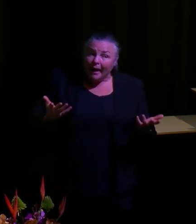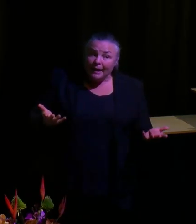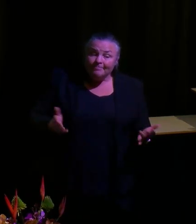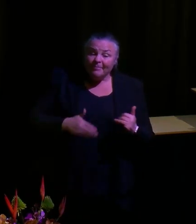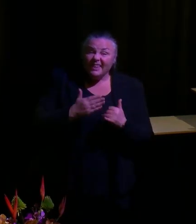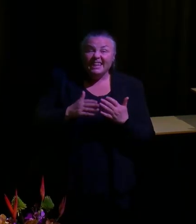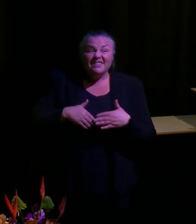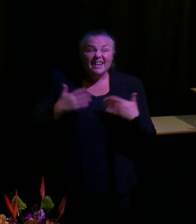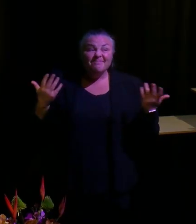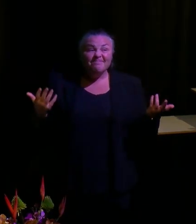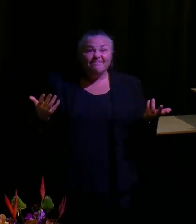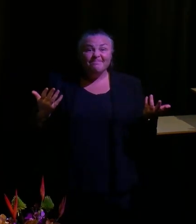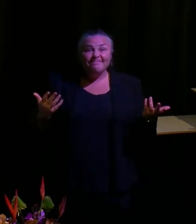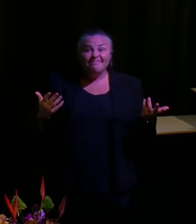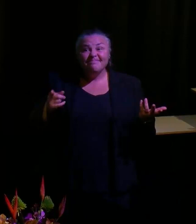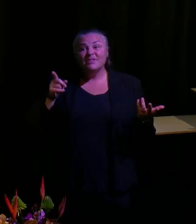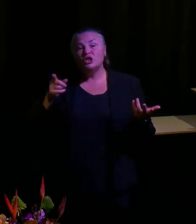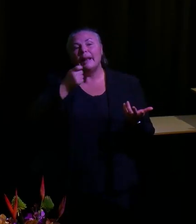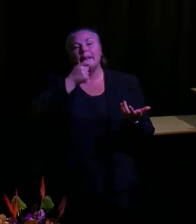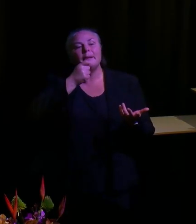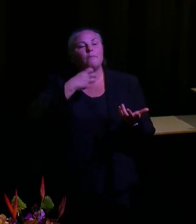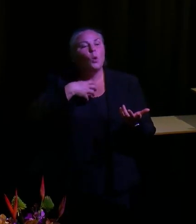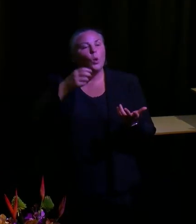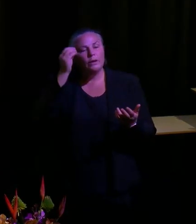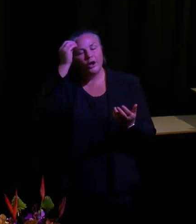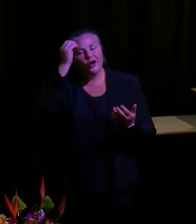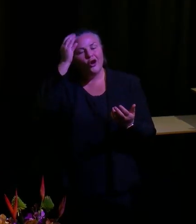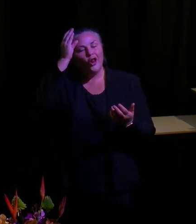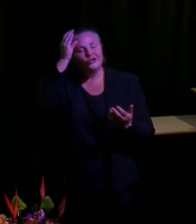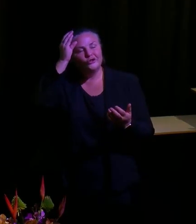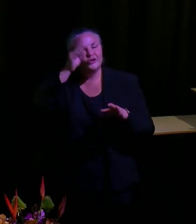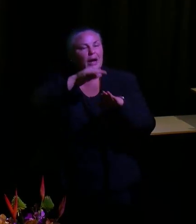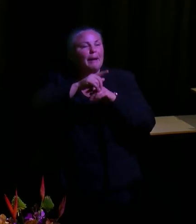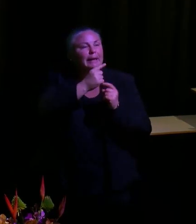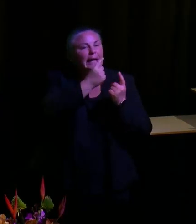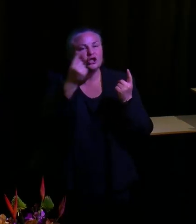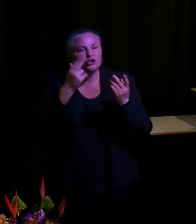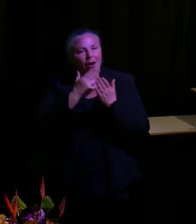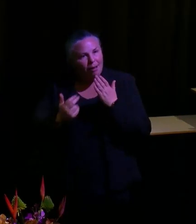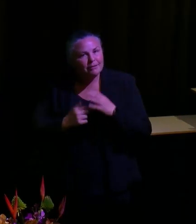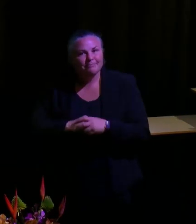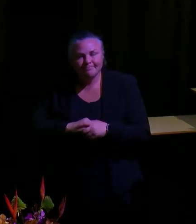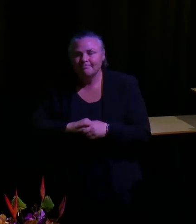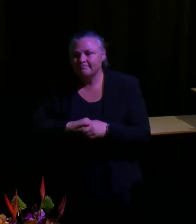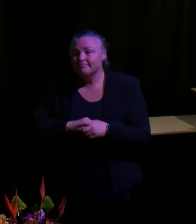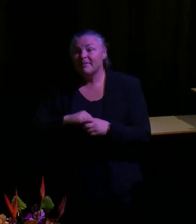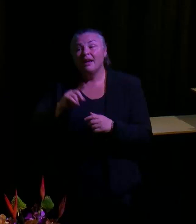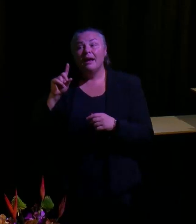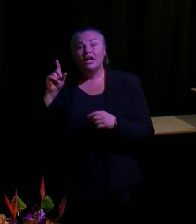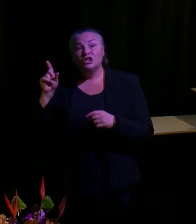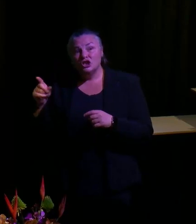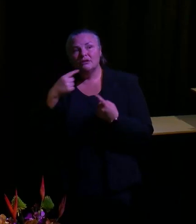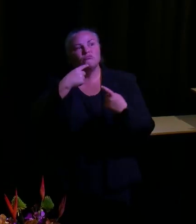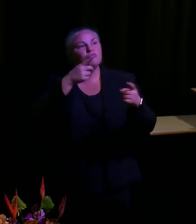end of the day, she got... a bit more knowledge about what the works were about. Mm. And she was telling people about what